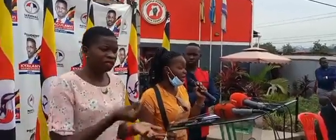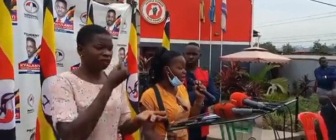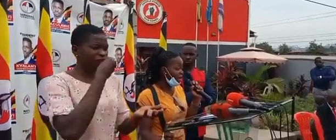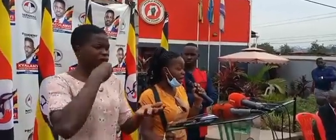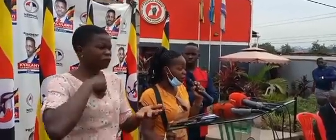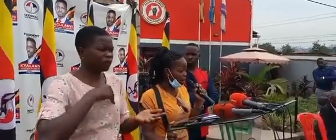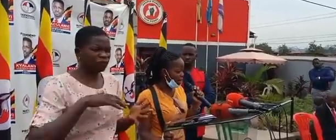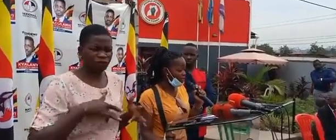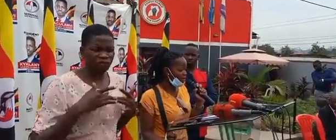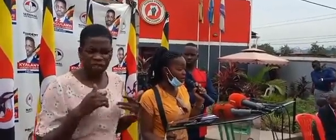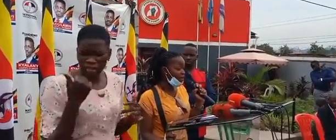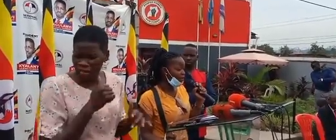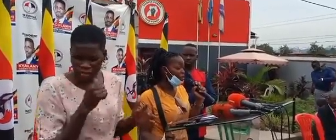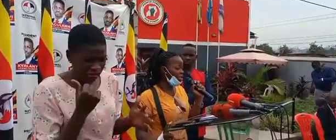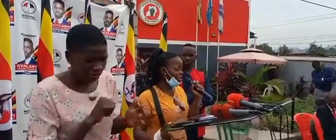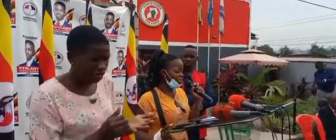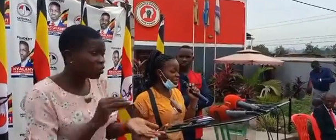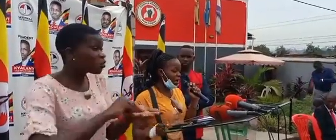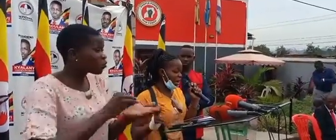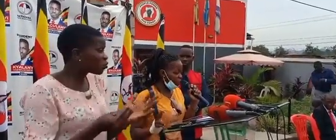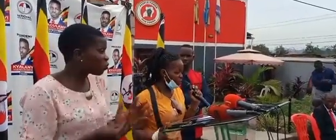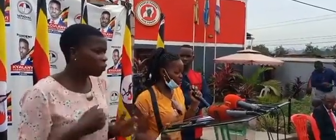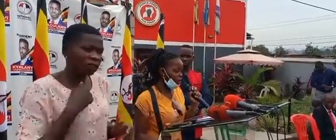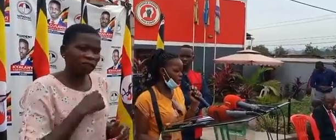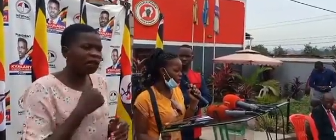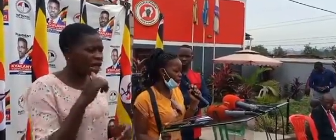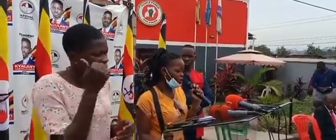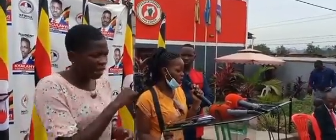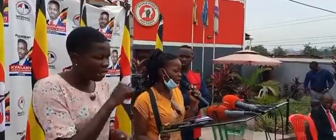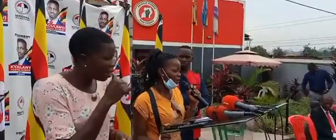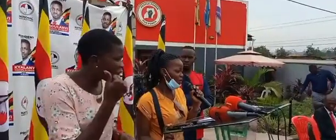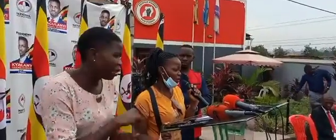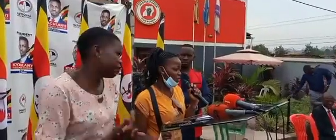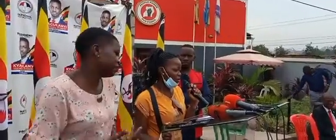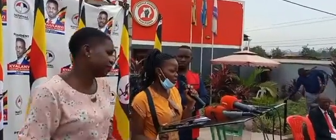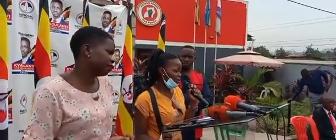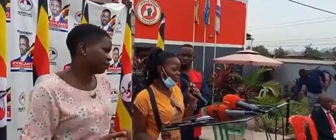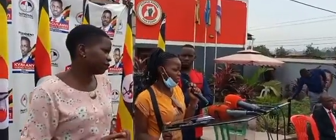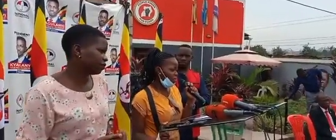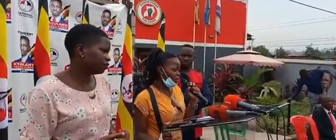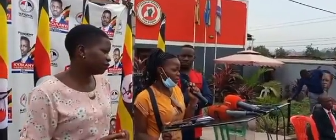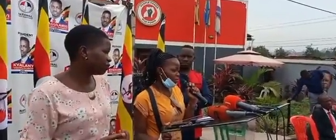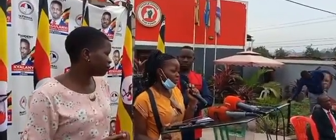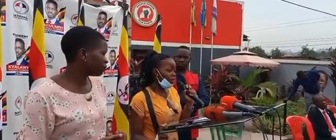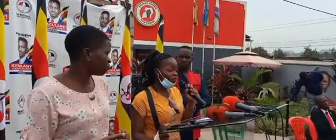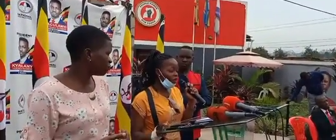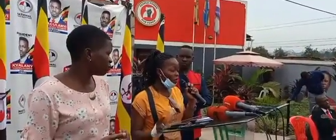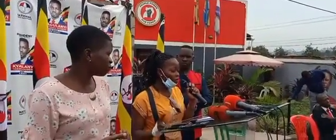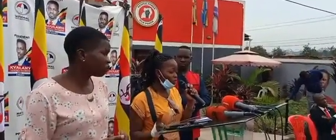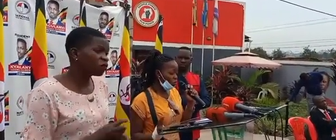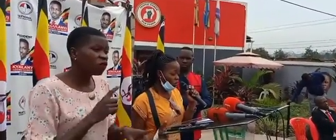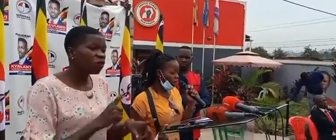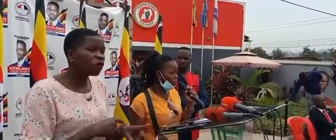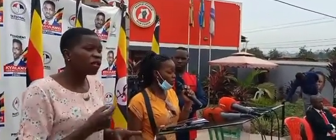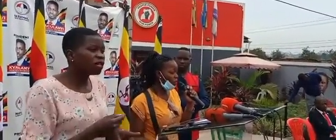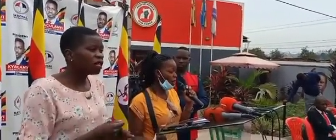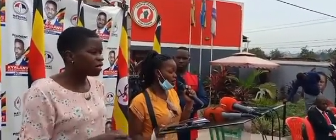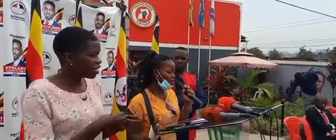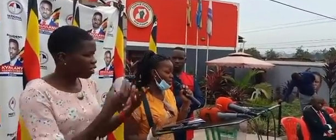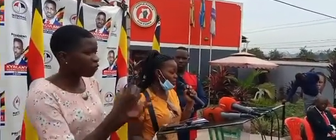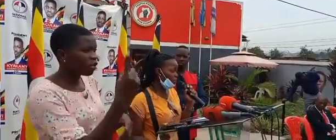tosobola kugirya emmere ekaawa enva zonyini zikaawa tosobola kuzirya bwe mufunawo ku sukulu